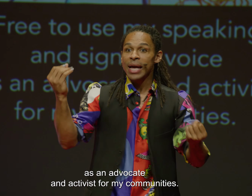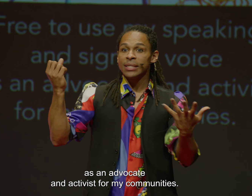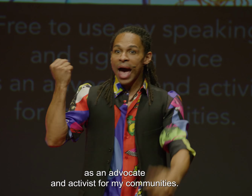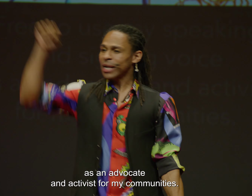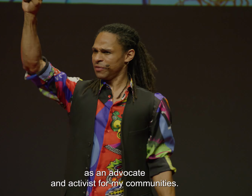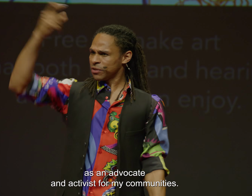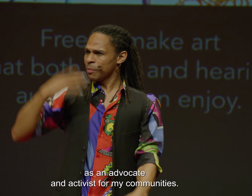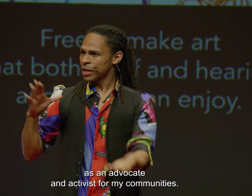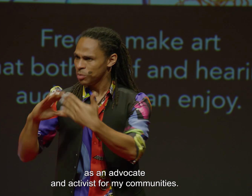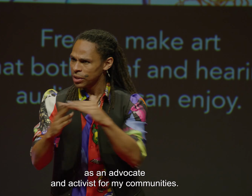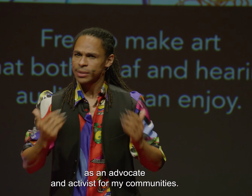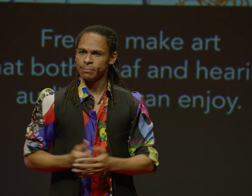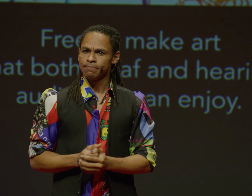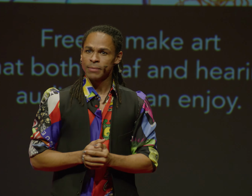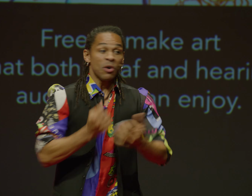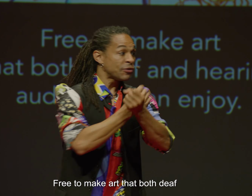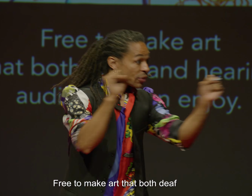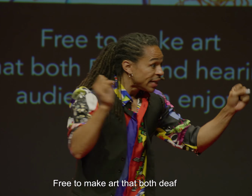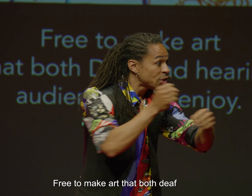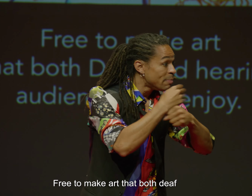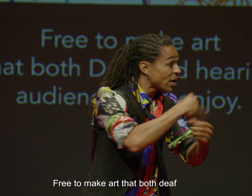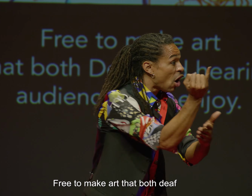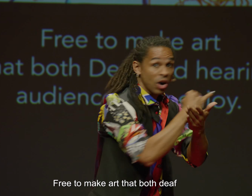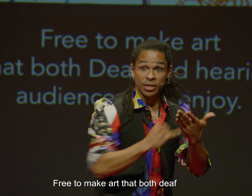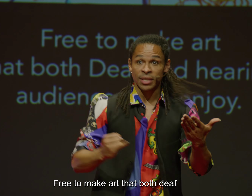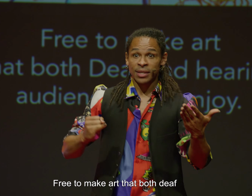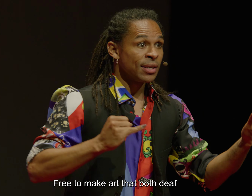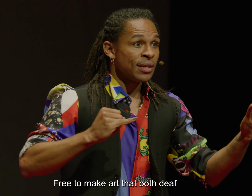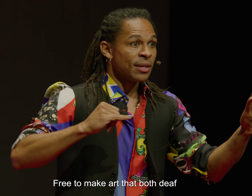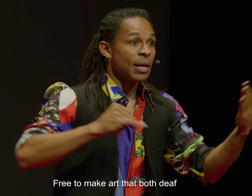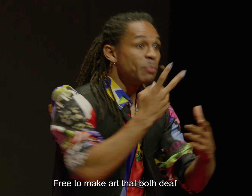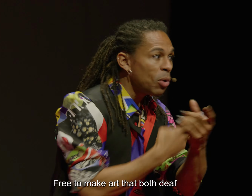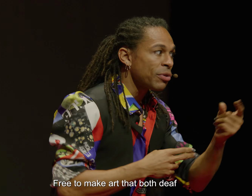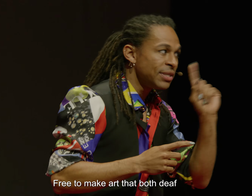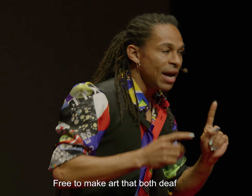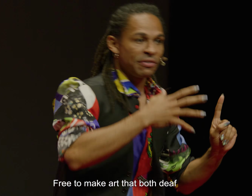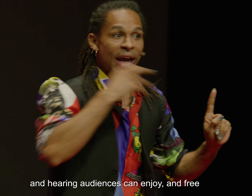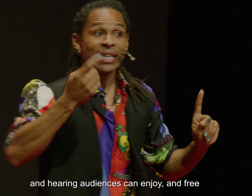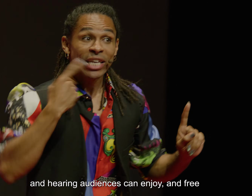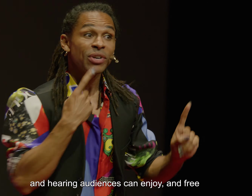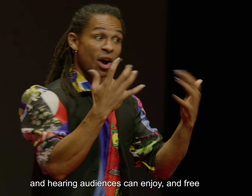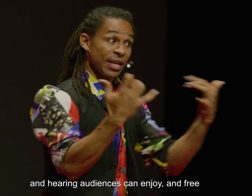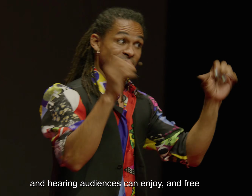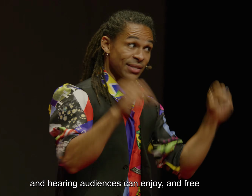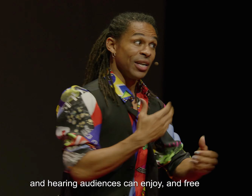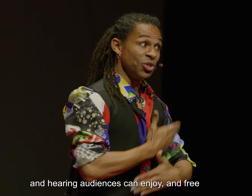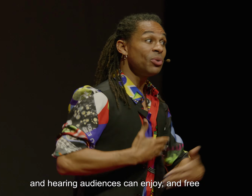and activist for my communities, free to make art that both deaf and hearing audiences can